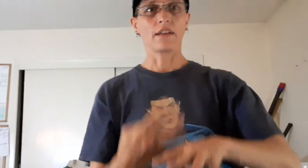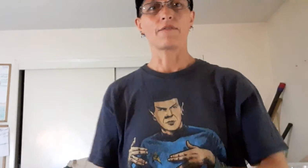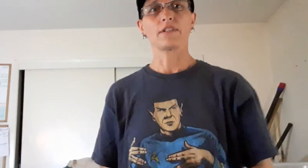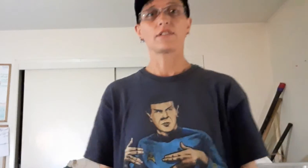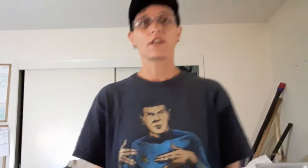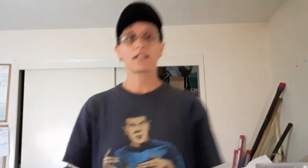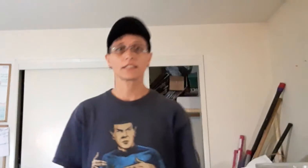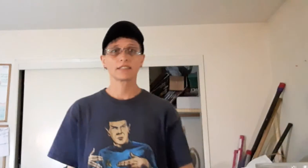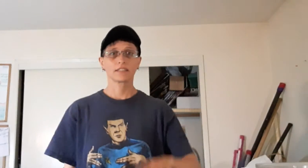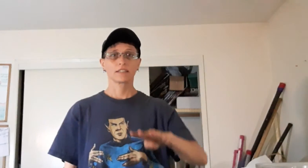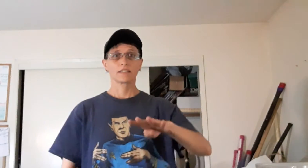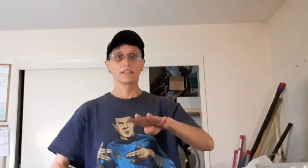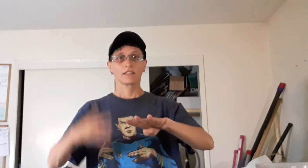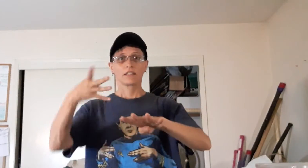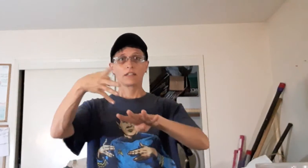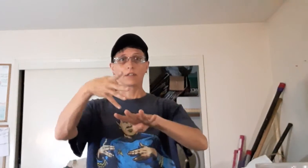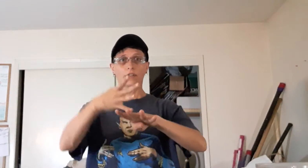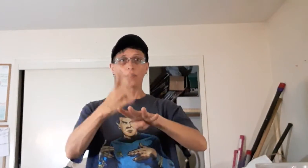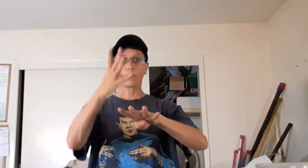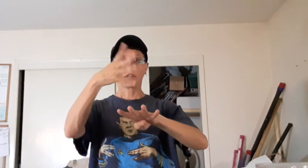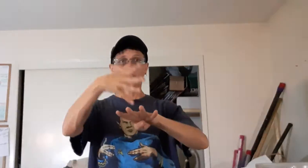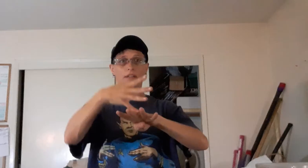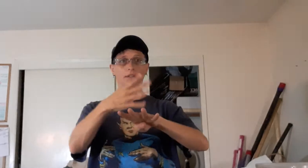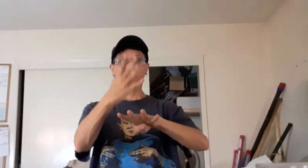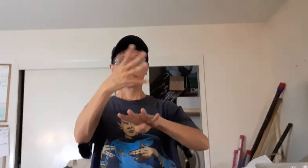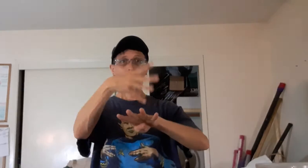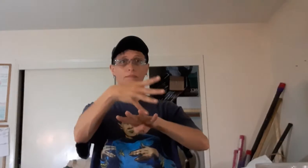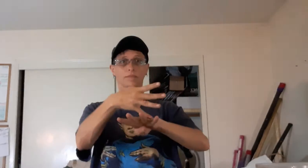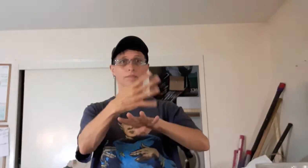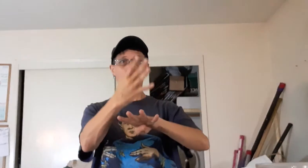different strings. Looming.